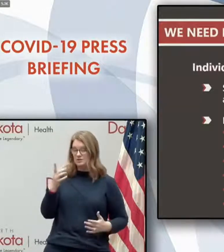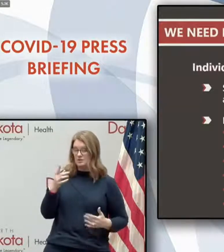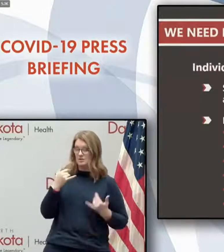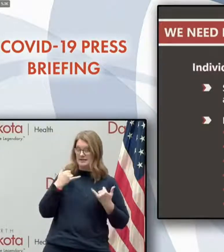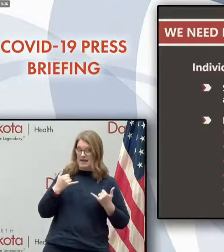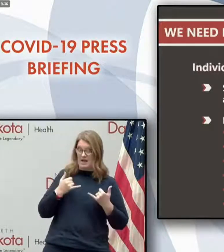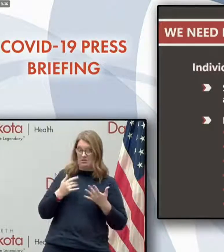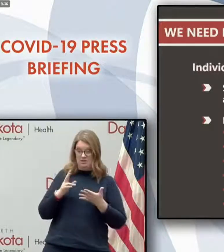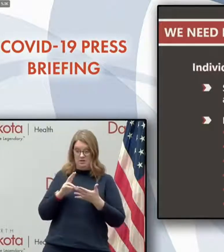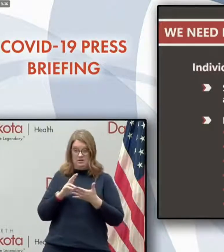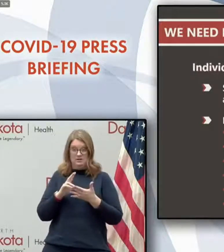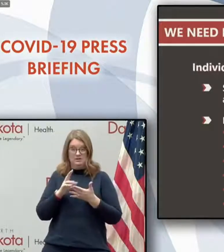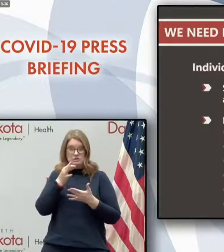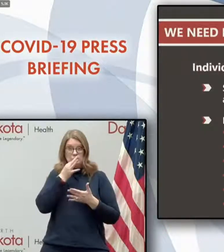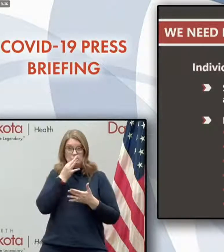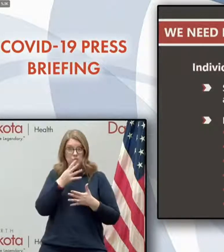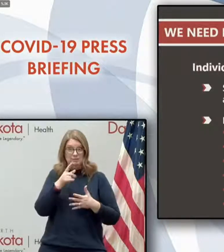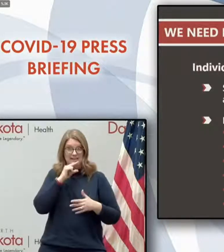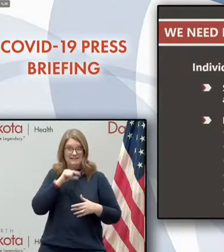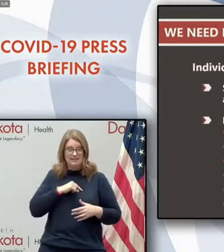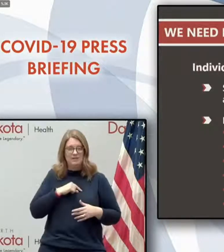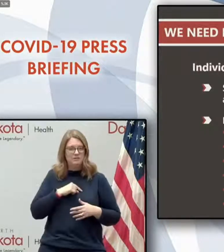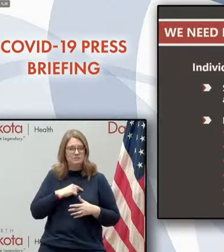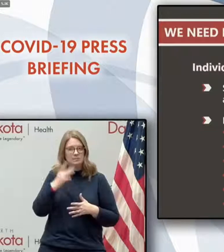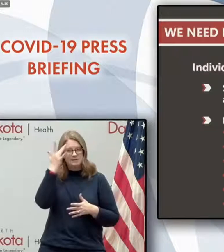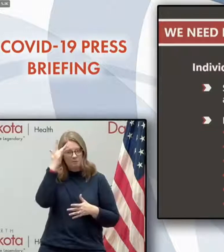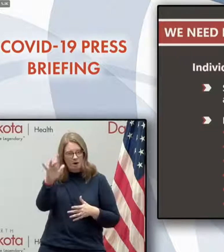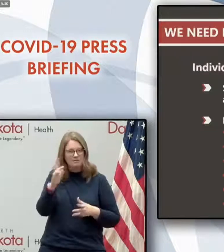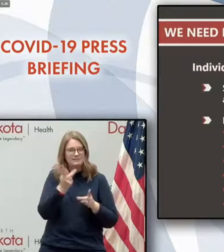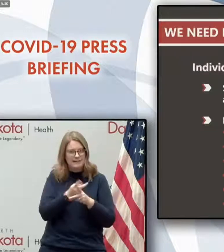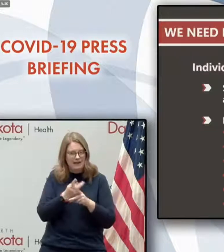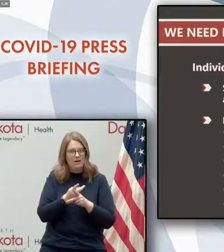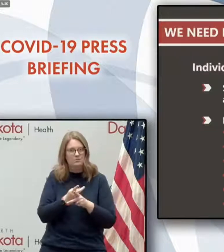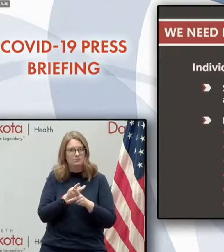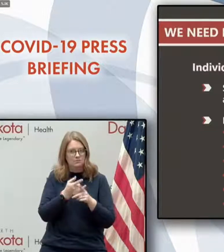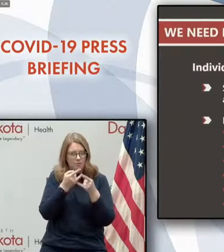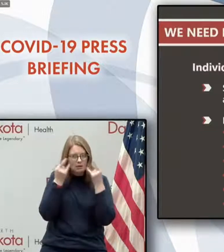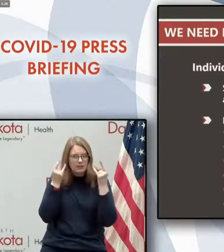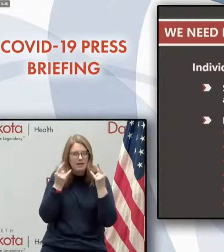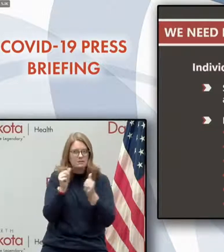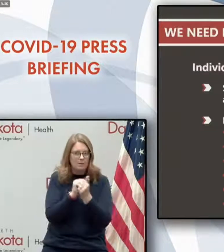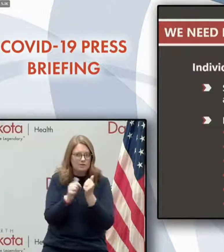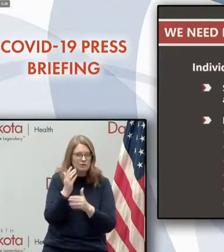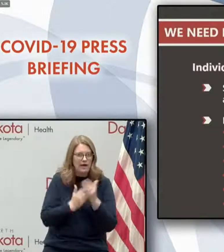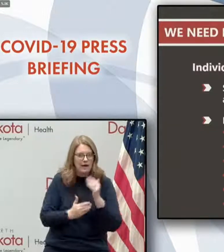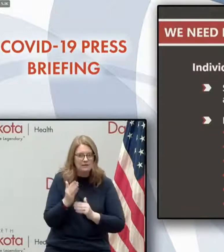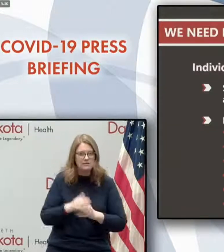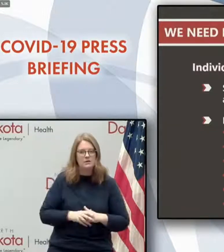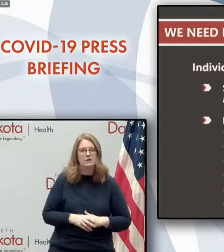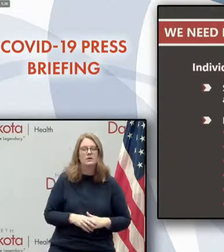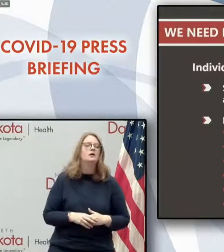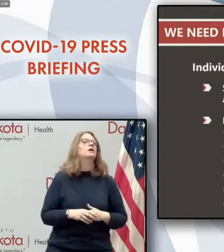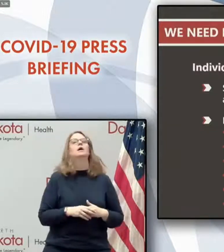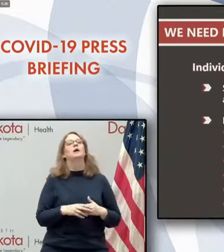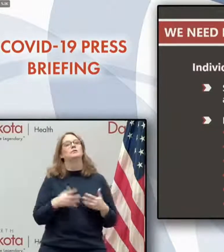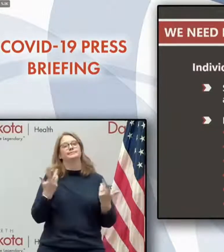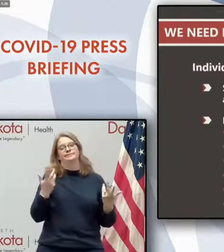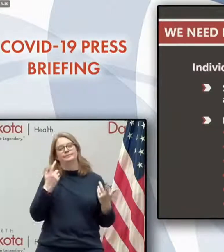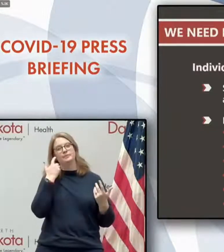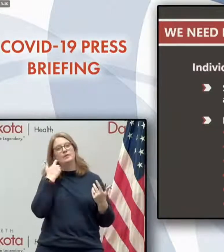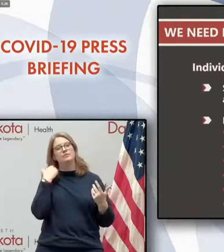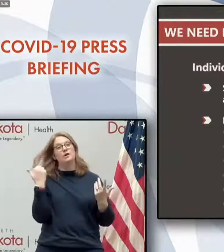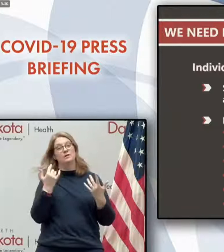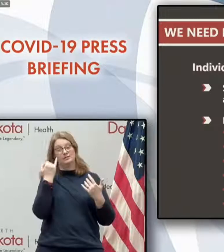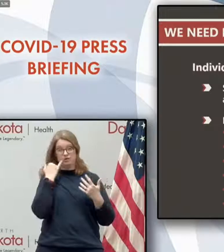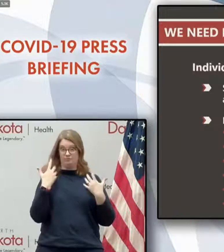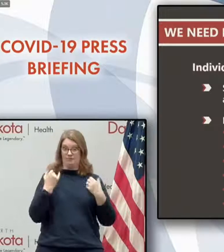these days leading up to the holidays. And again, if you're not comfortable or for whatever reason, for health reasons, can't